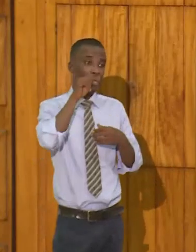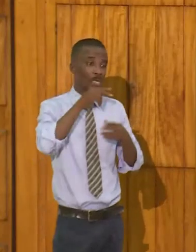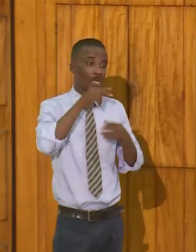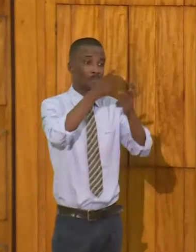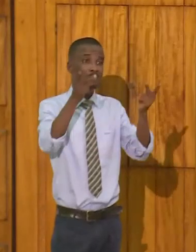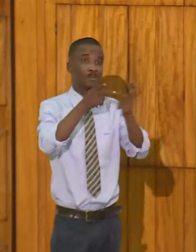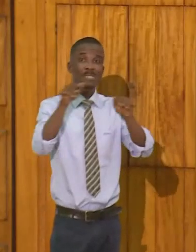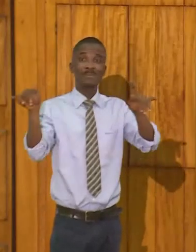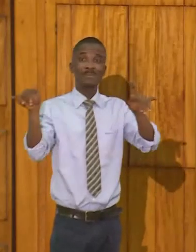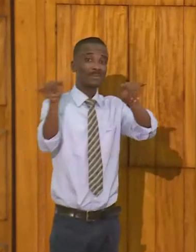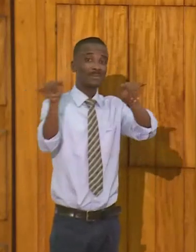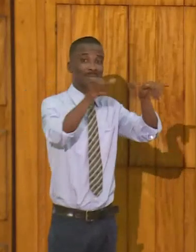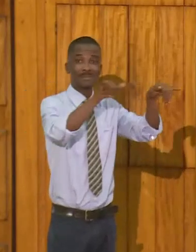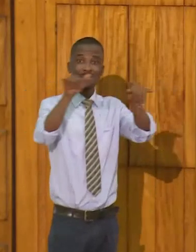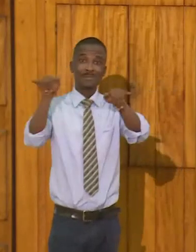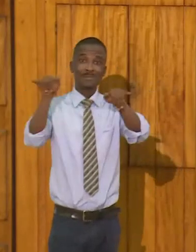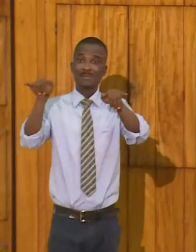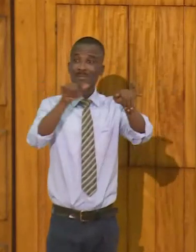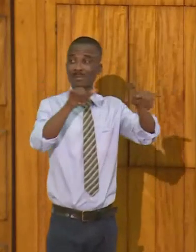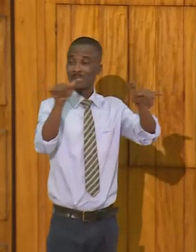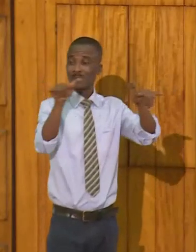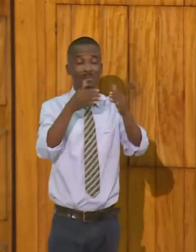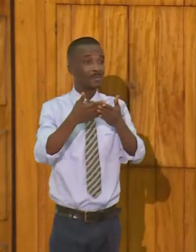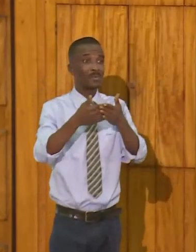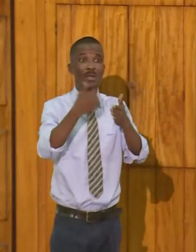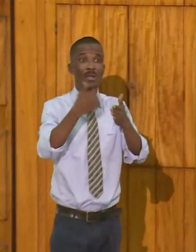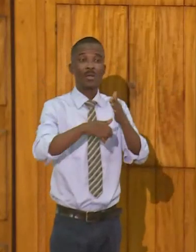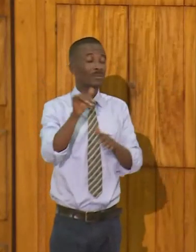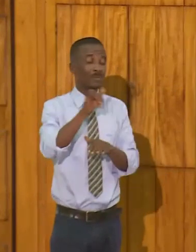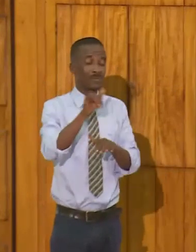in Abuja, anywhere. So that is this thing. So the cost did not, and as part